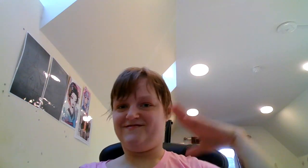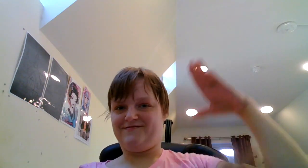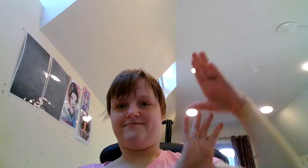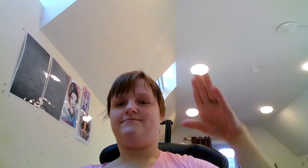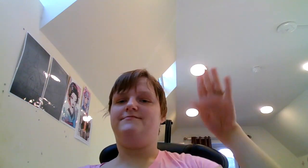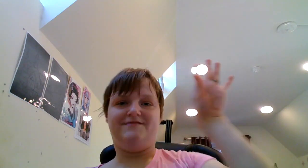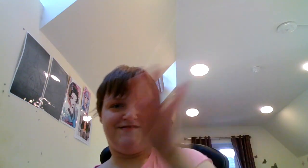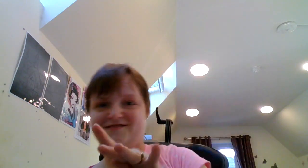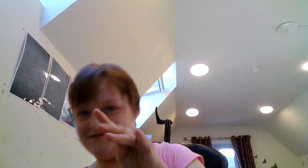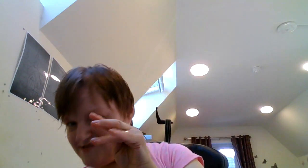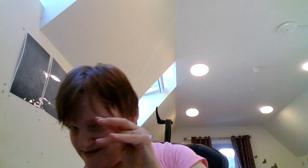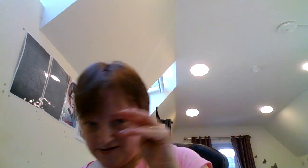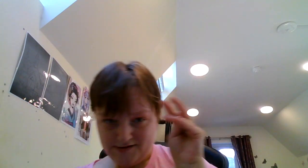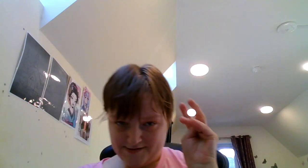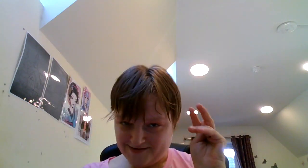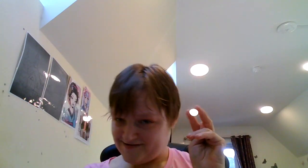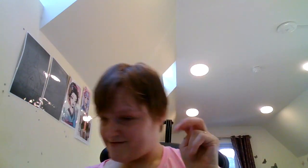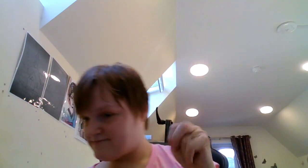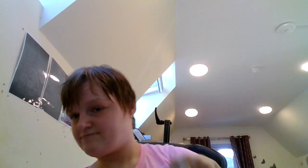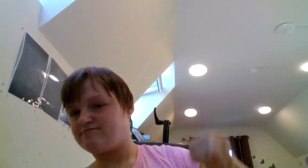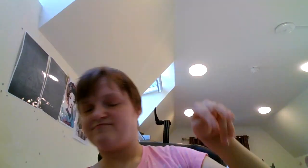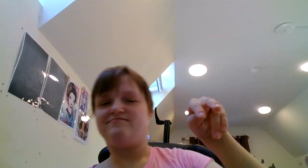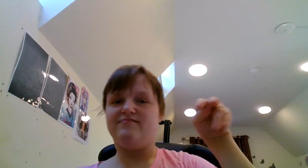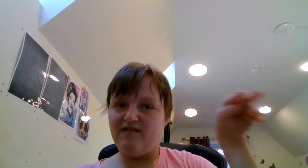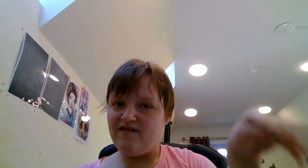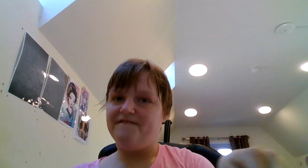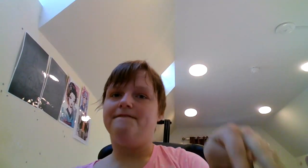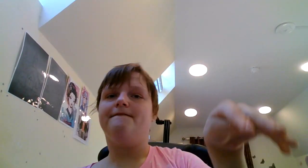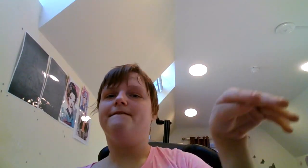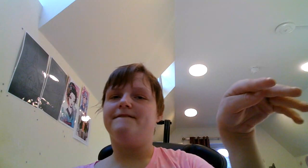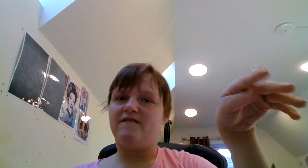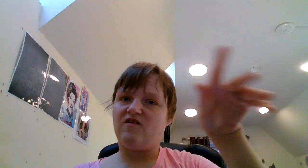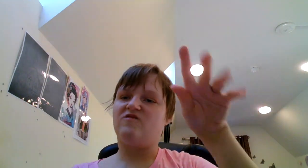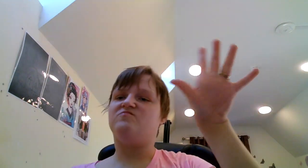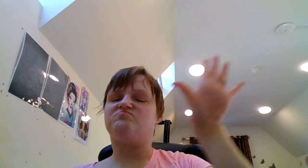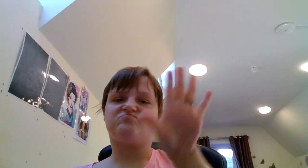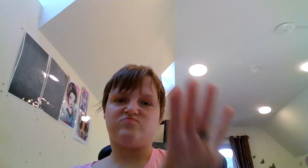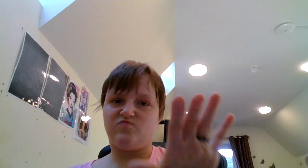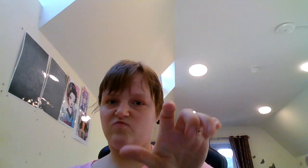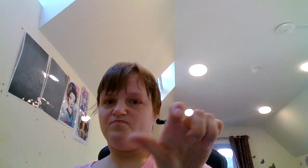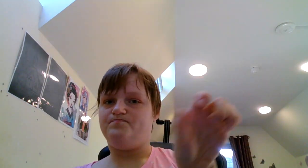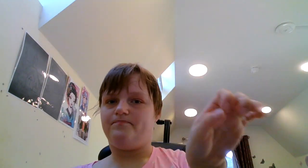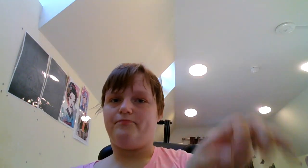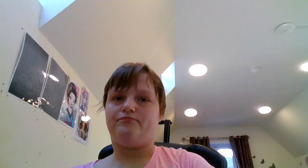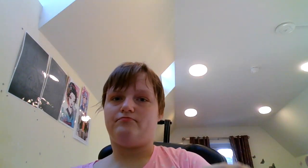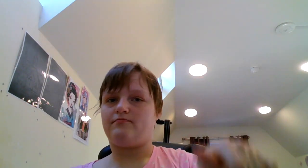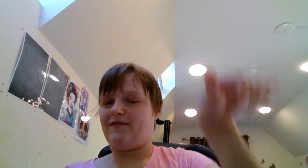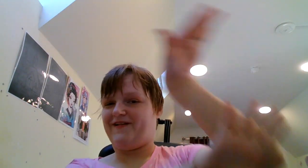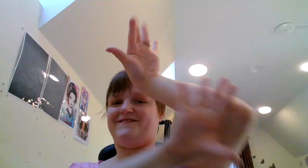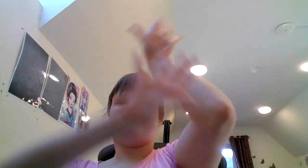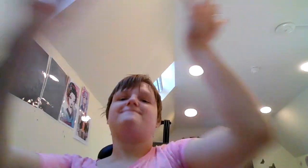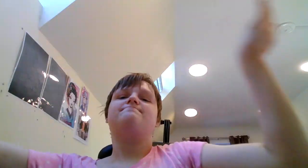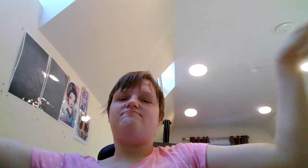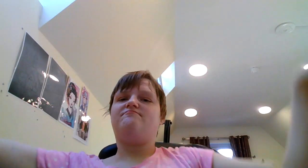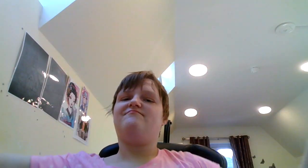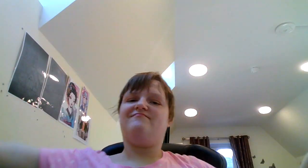in blood sugar levels because of their extract and were confident they were onto something big. By